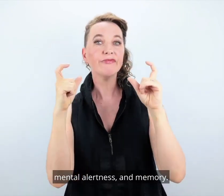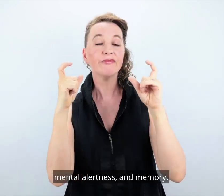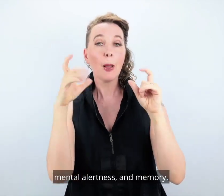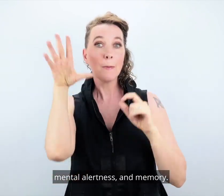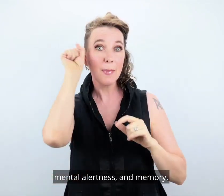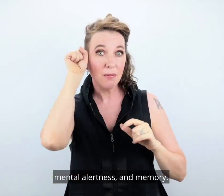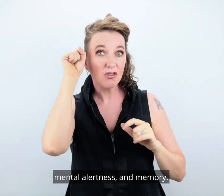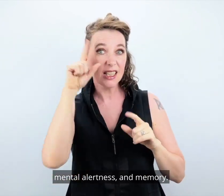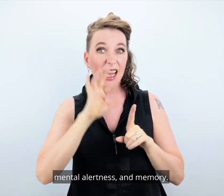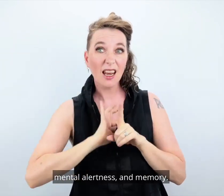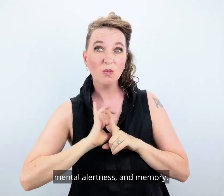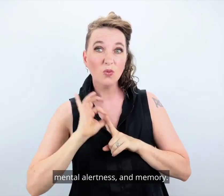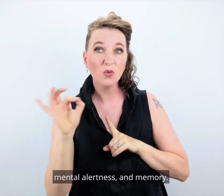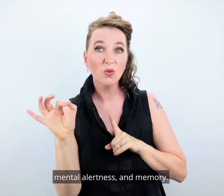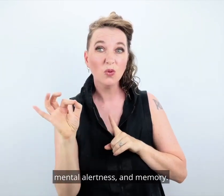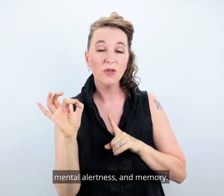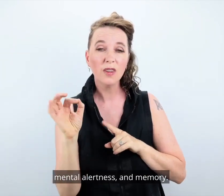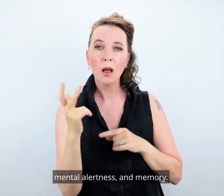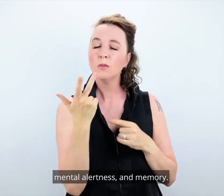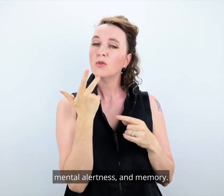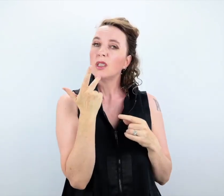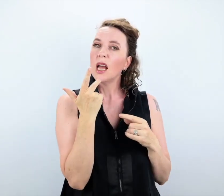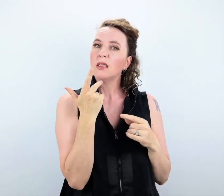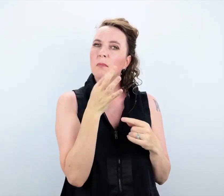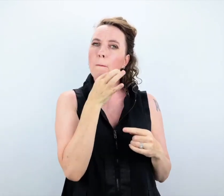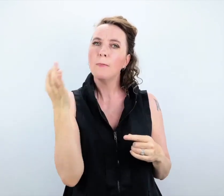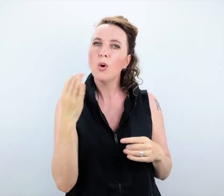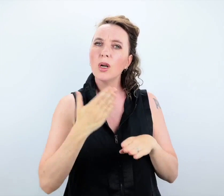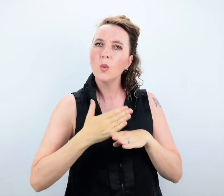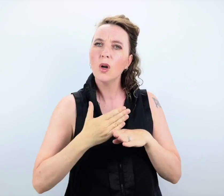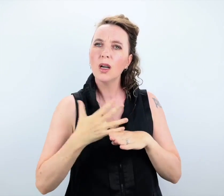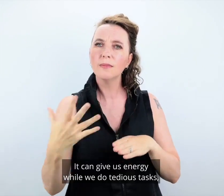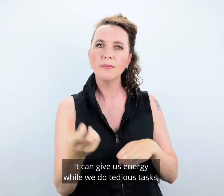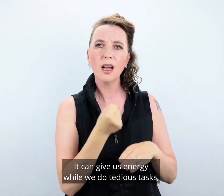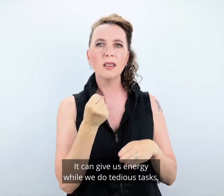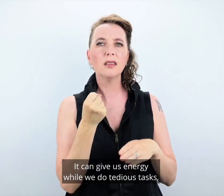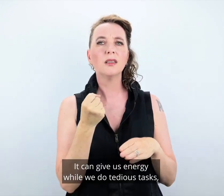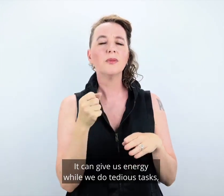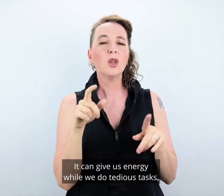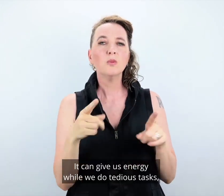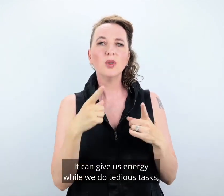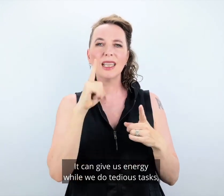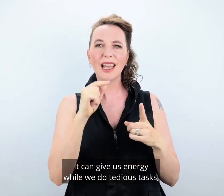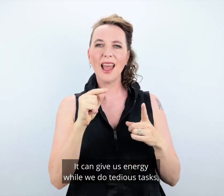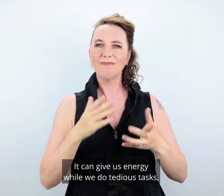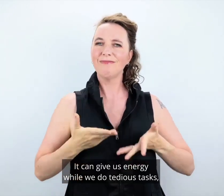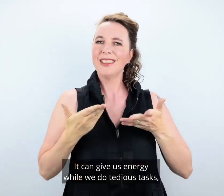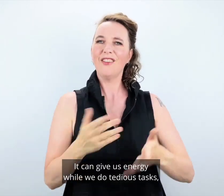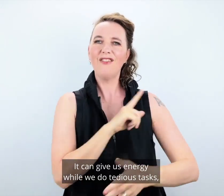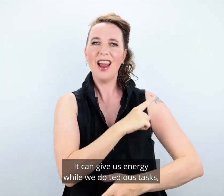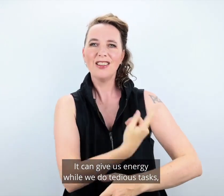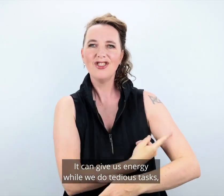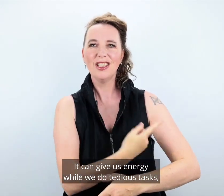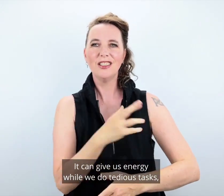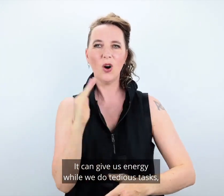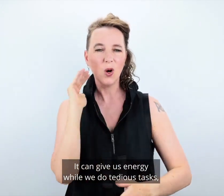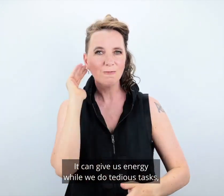alertness and memory. It can give us energy while we do tedious tasks.